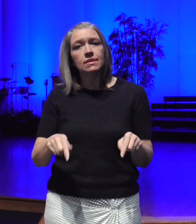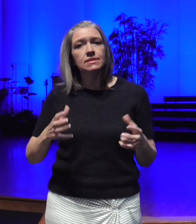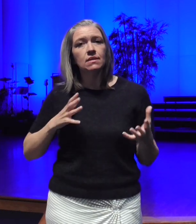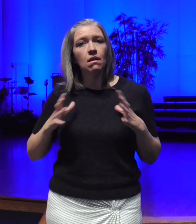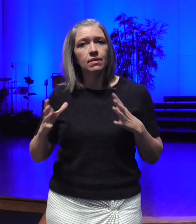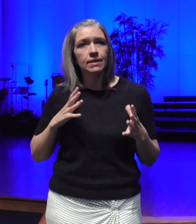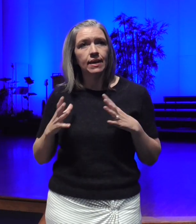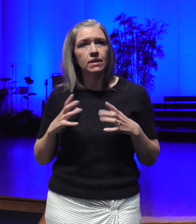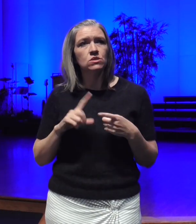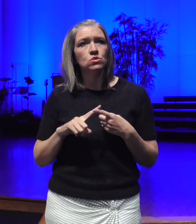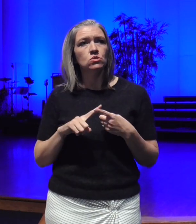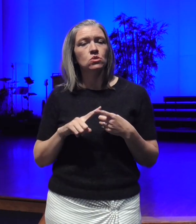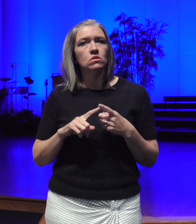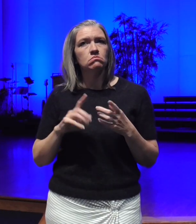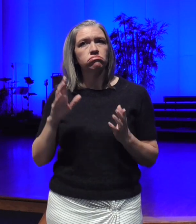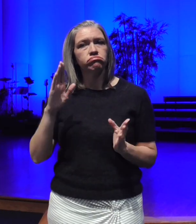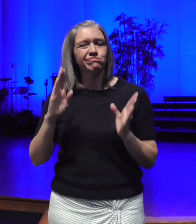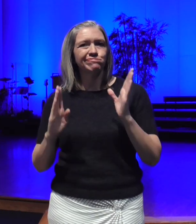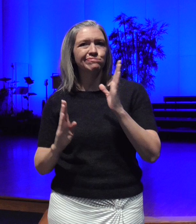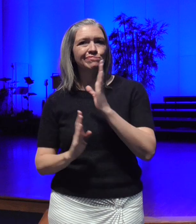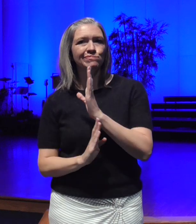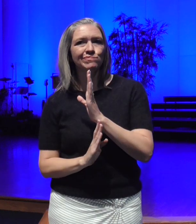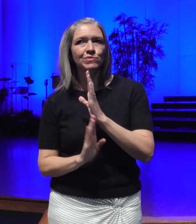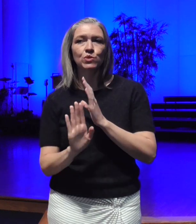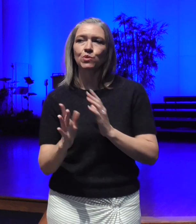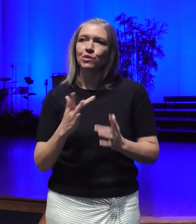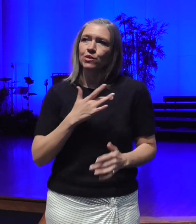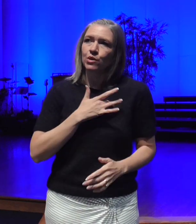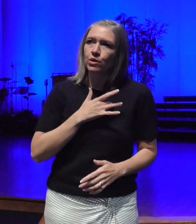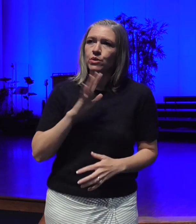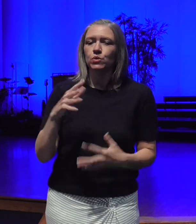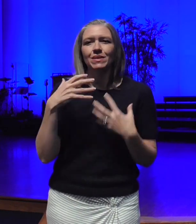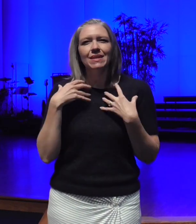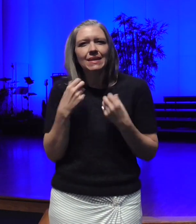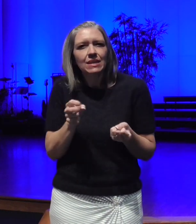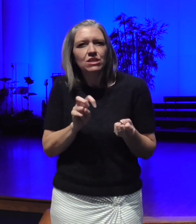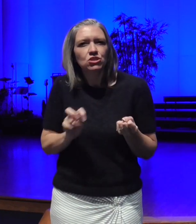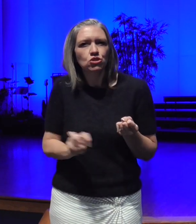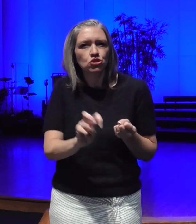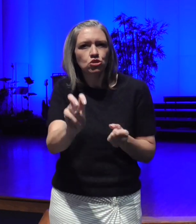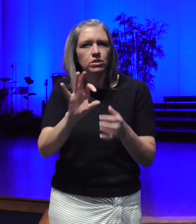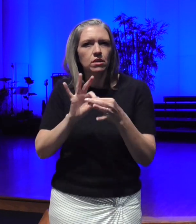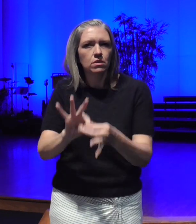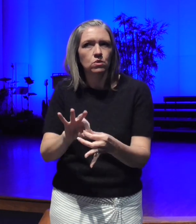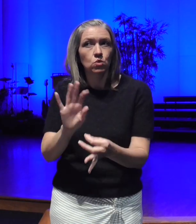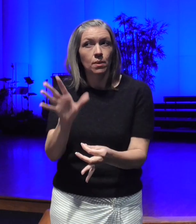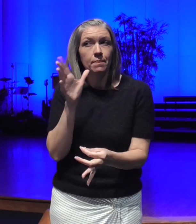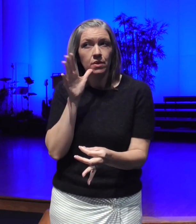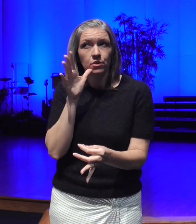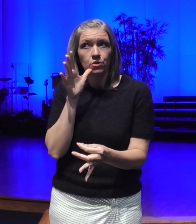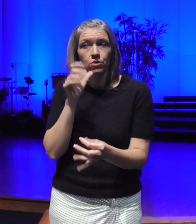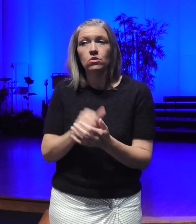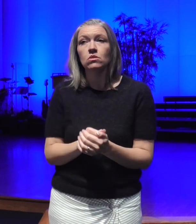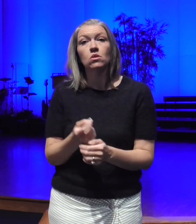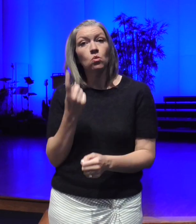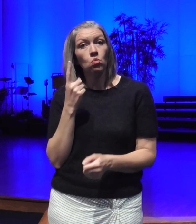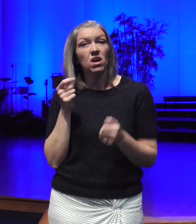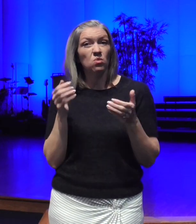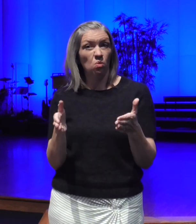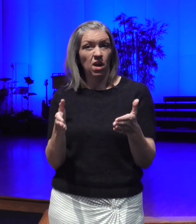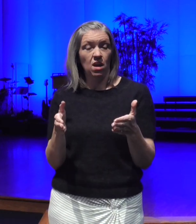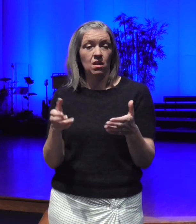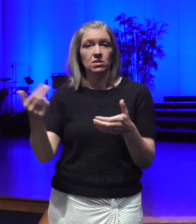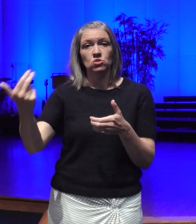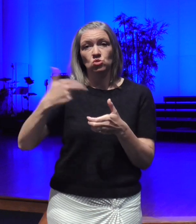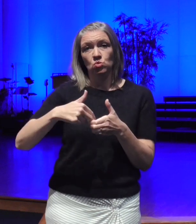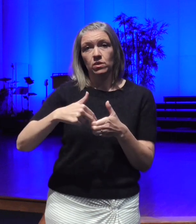to get right with your heart and your healing journey around your mother. And one way that you might want to consider doing that is joining